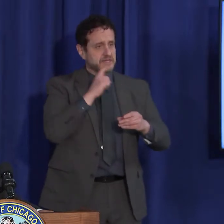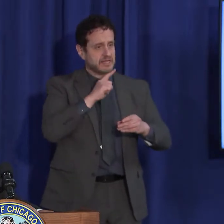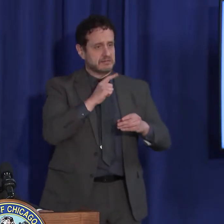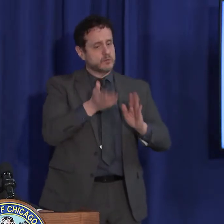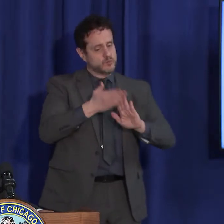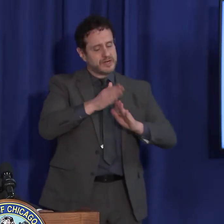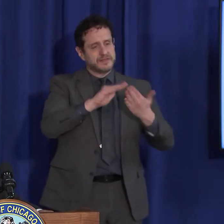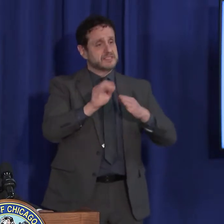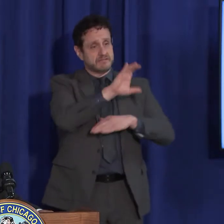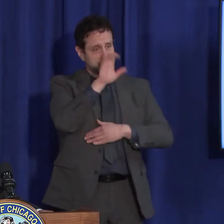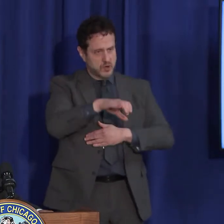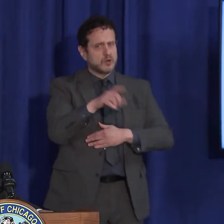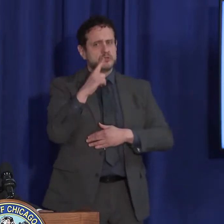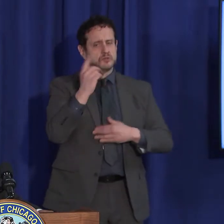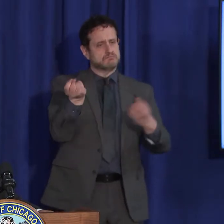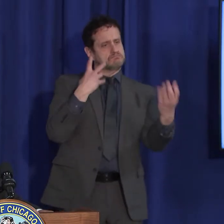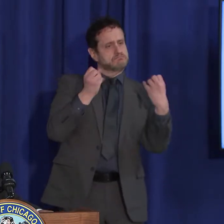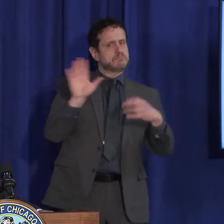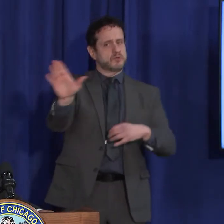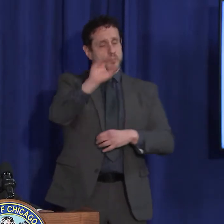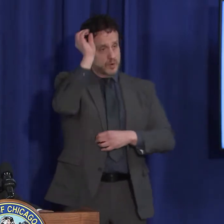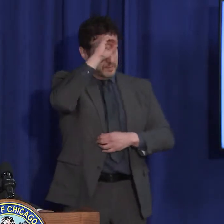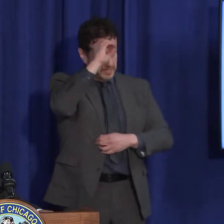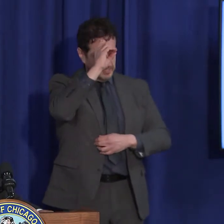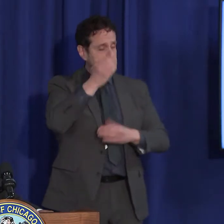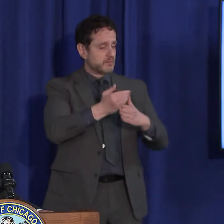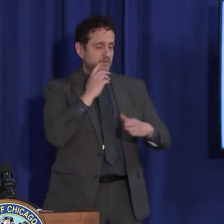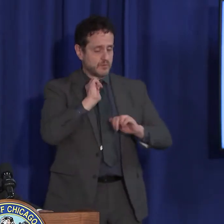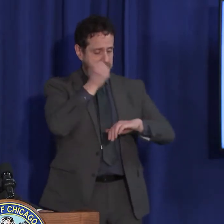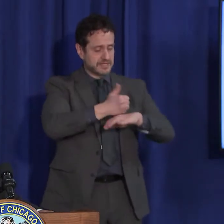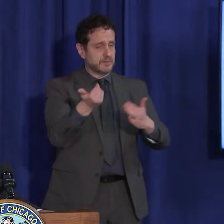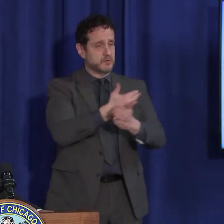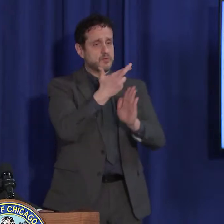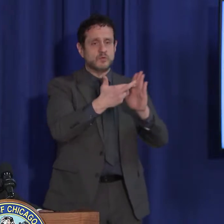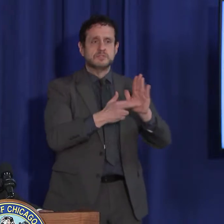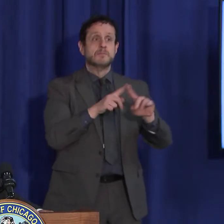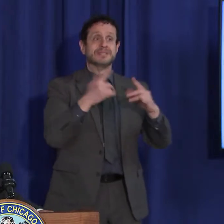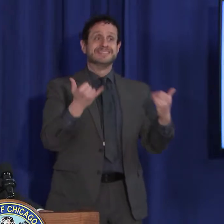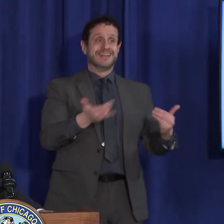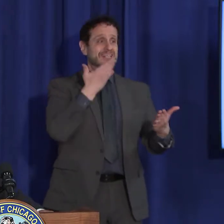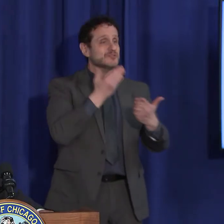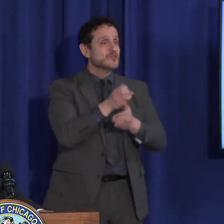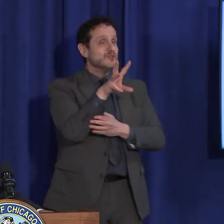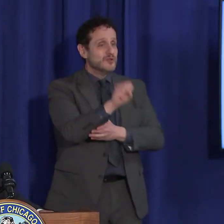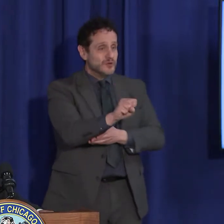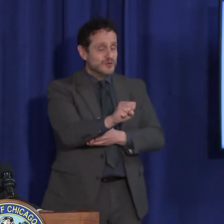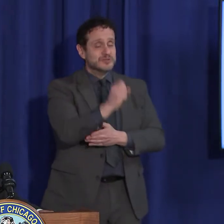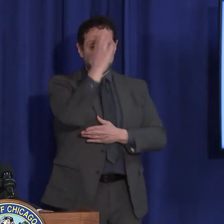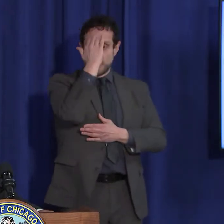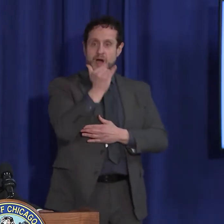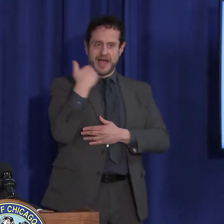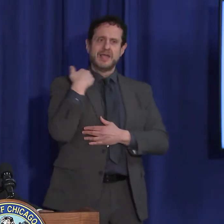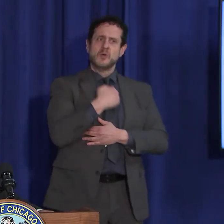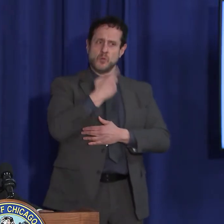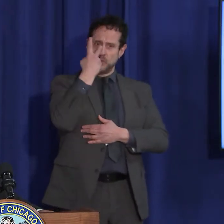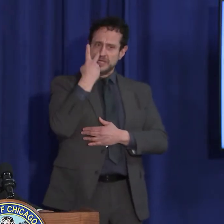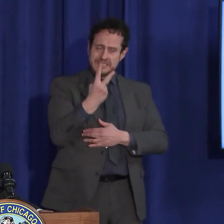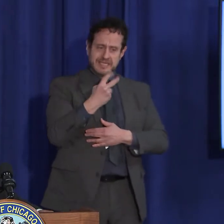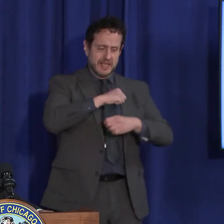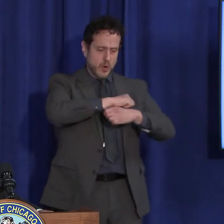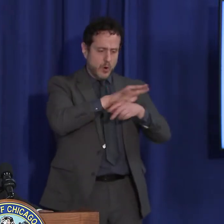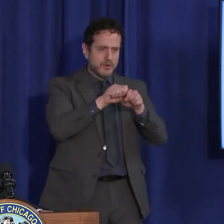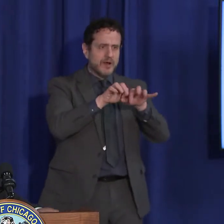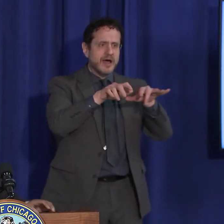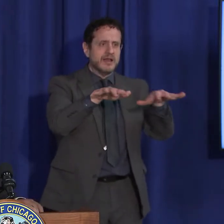we move. But this is a good news day for us because we're seeing ourselves on the downward slope of